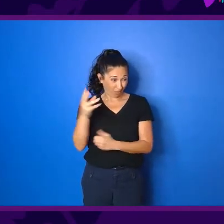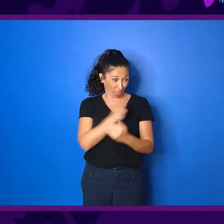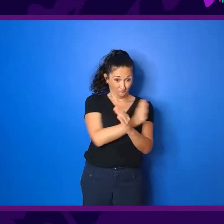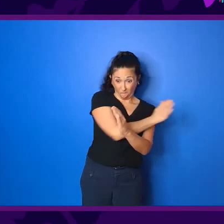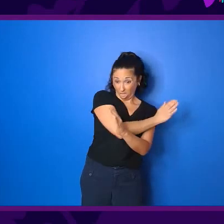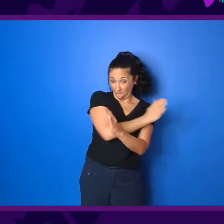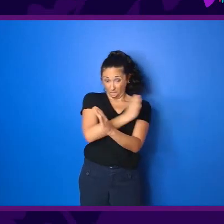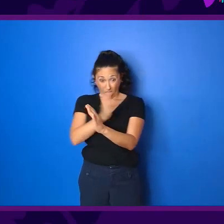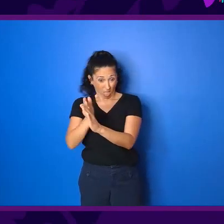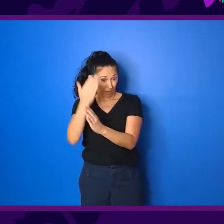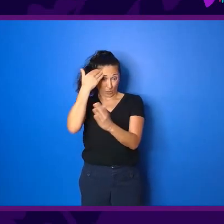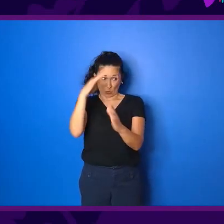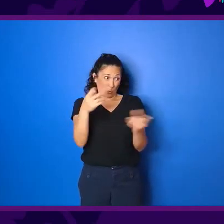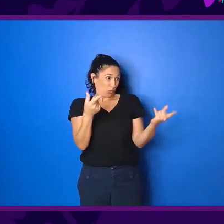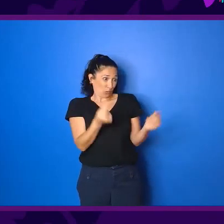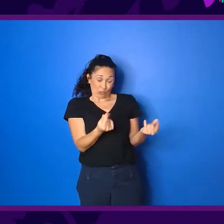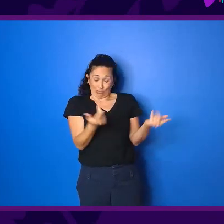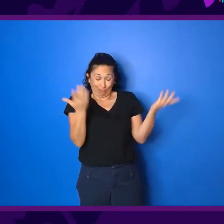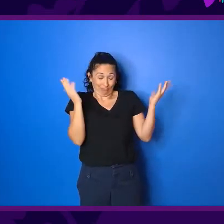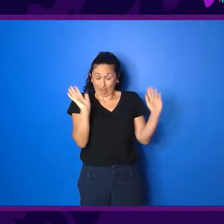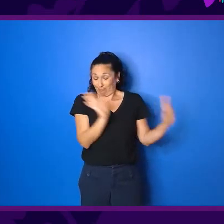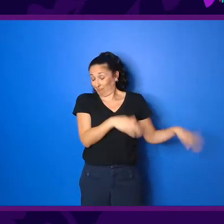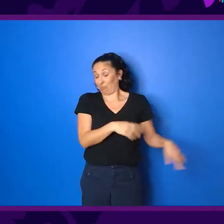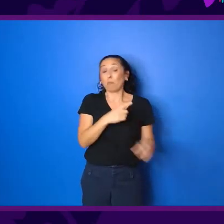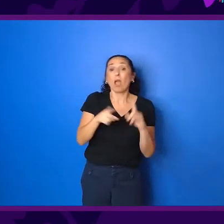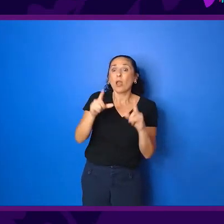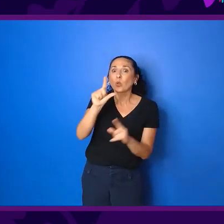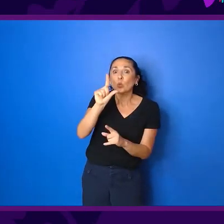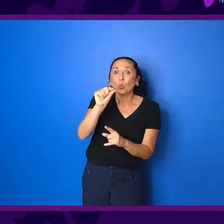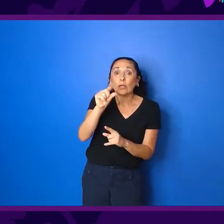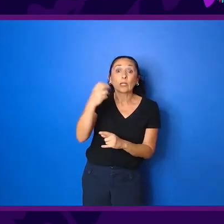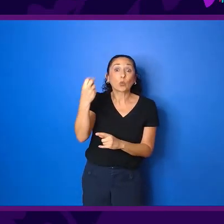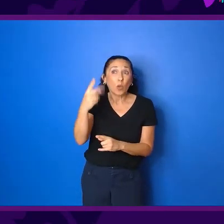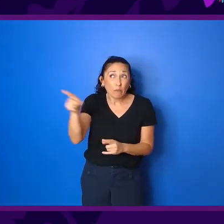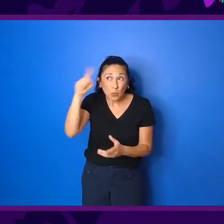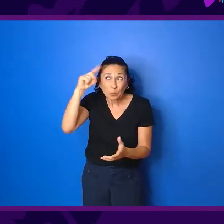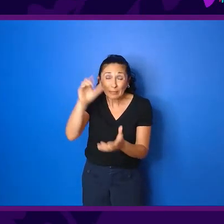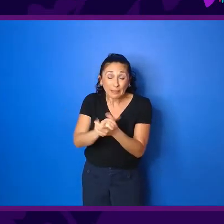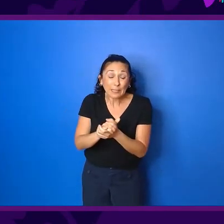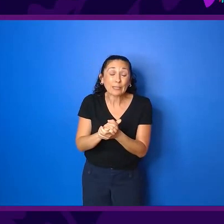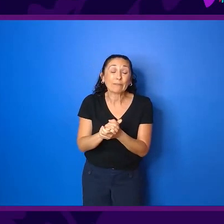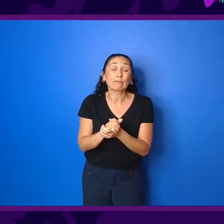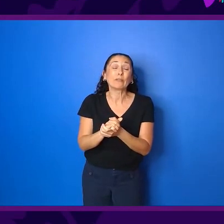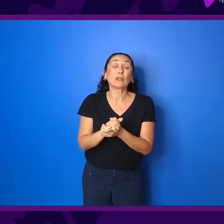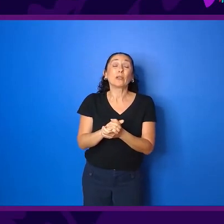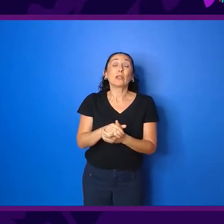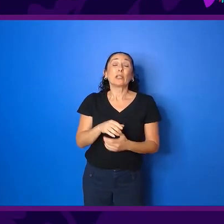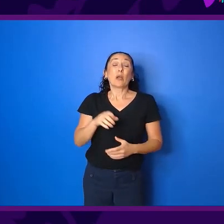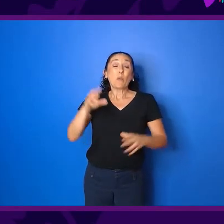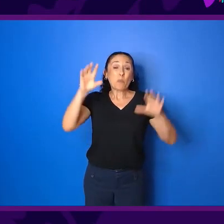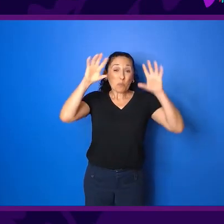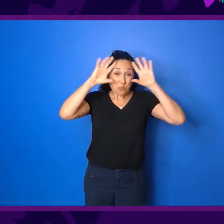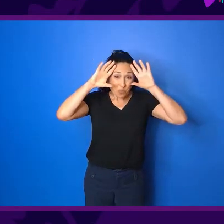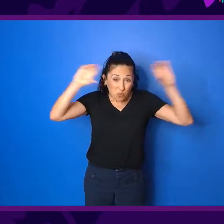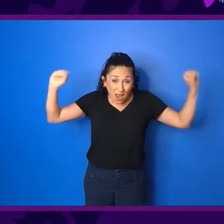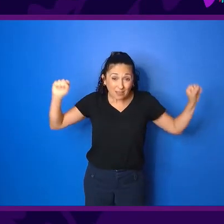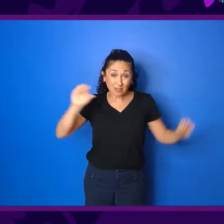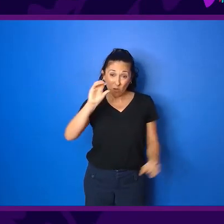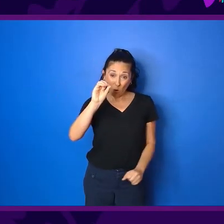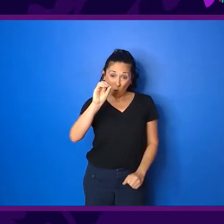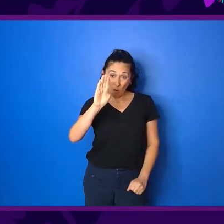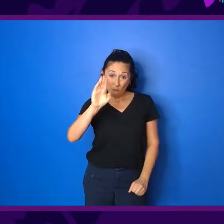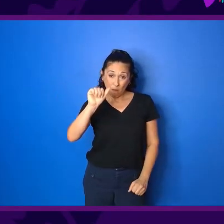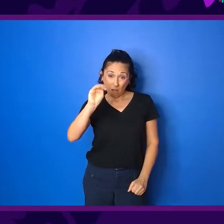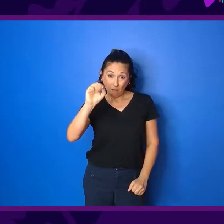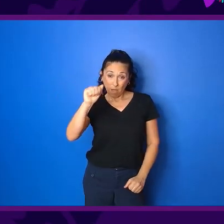all those years, but in 2012, can you believe this? President Obama gives